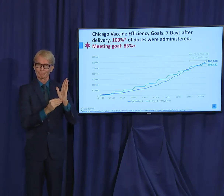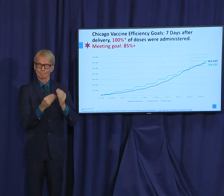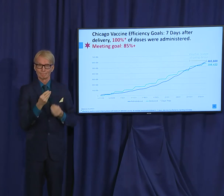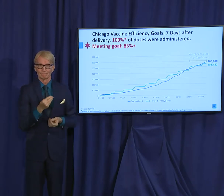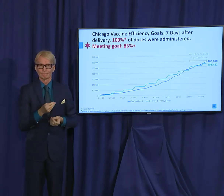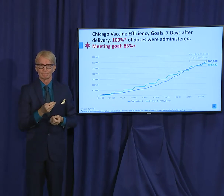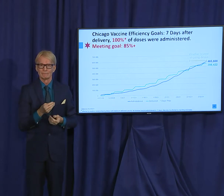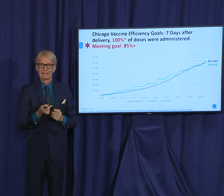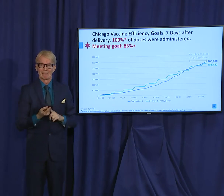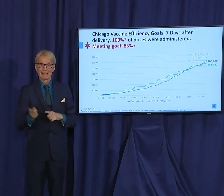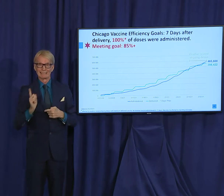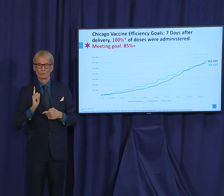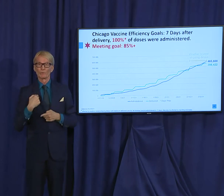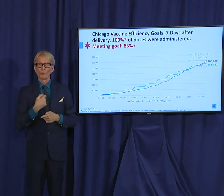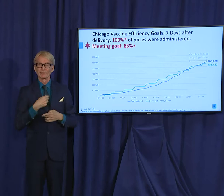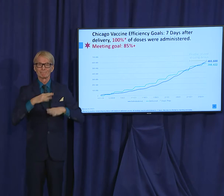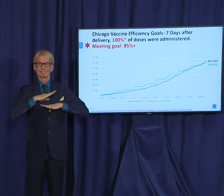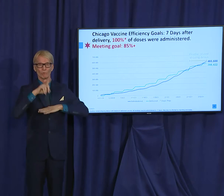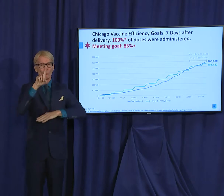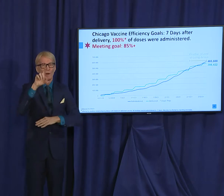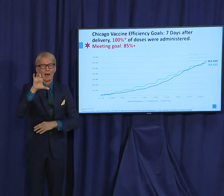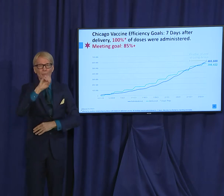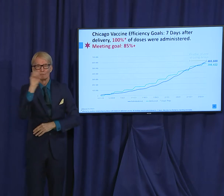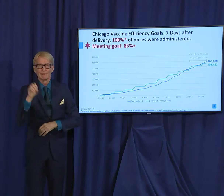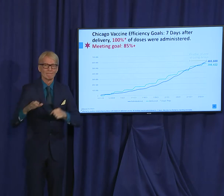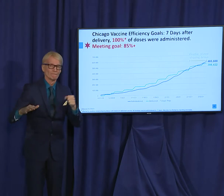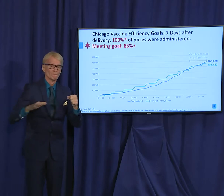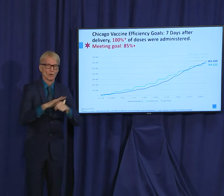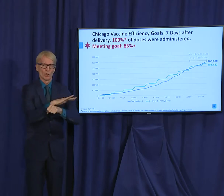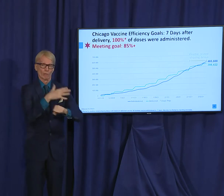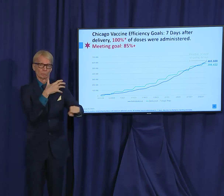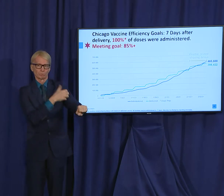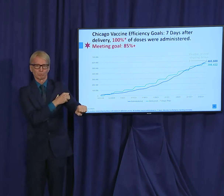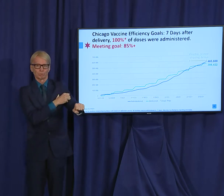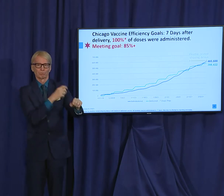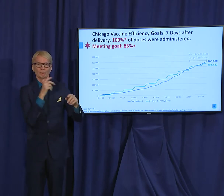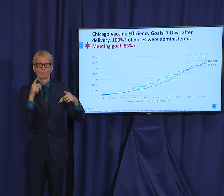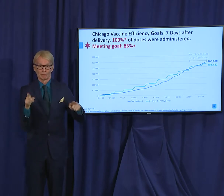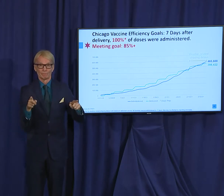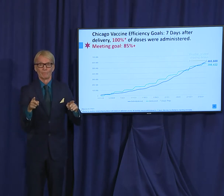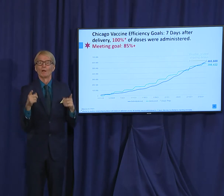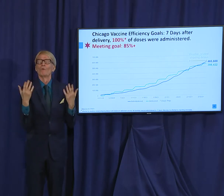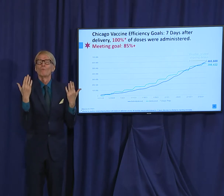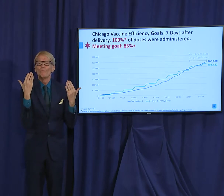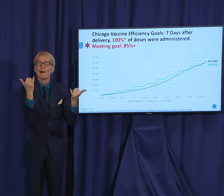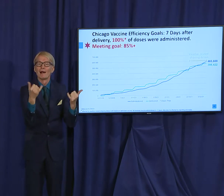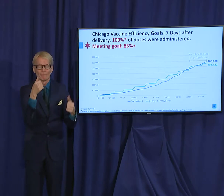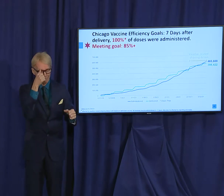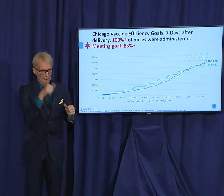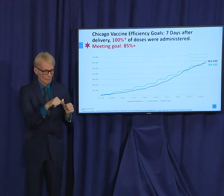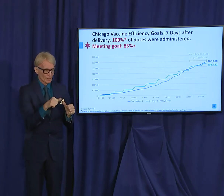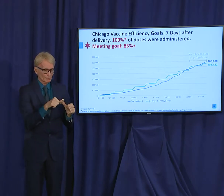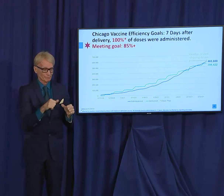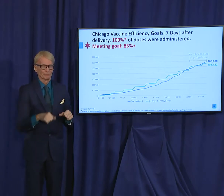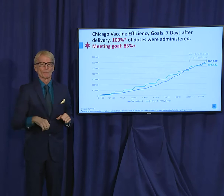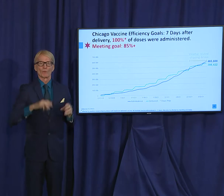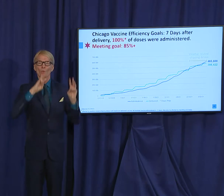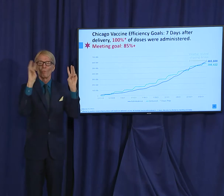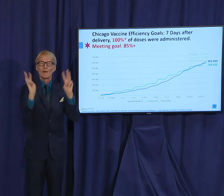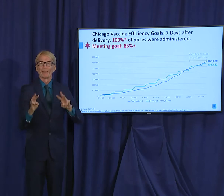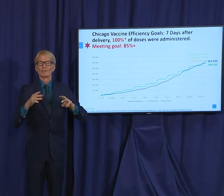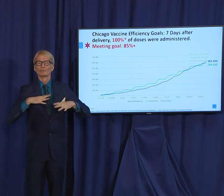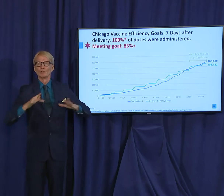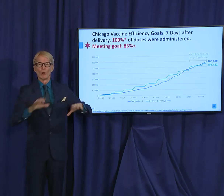were at 100% of those doses administered and in arms. We were helped a little bit by those weather-related shipping delays. I think people saw there is